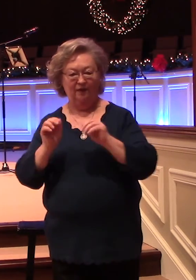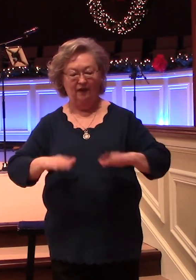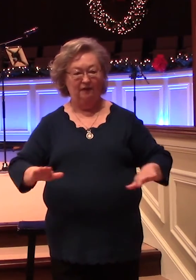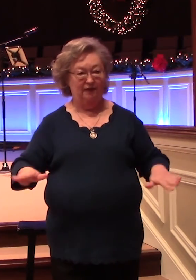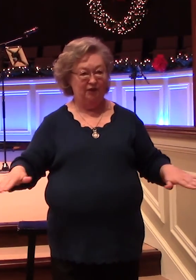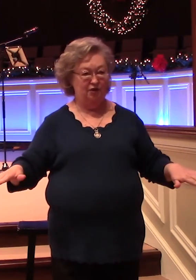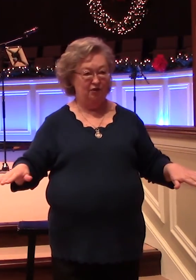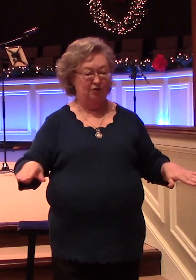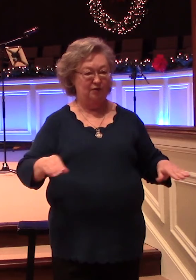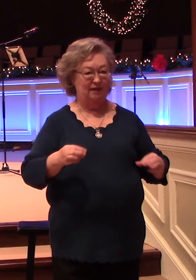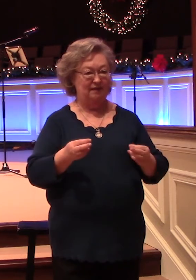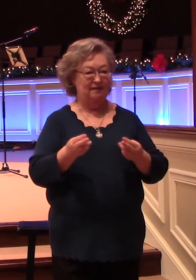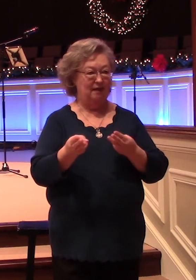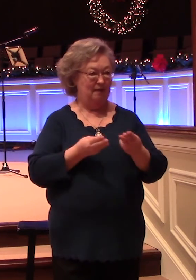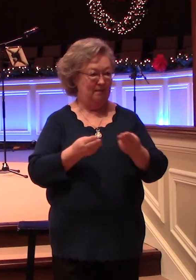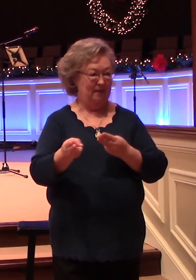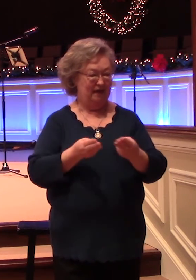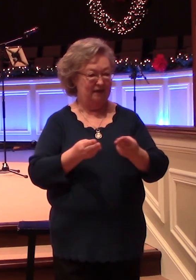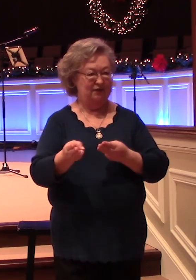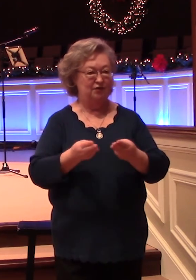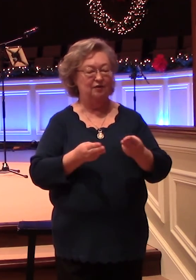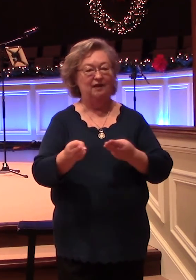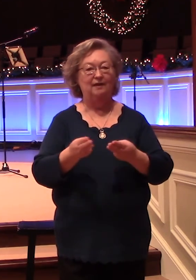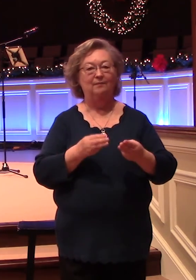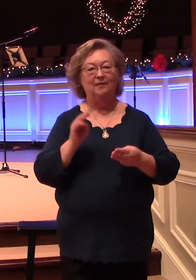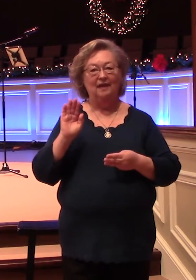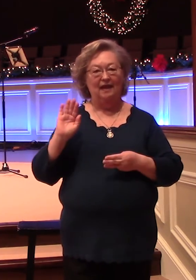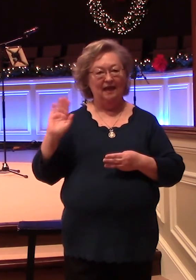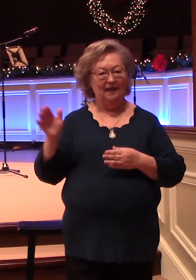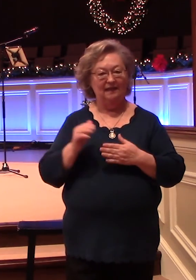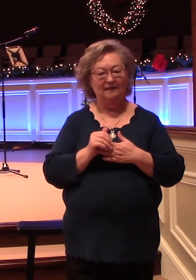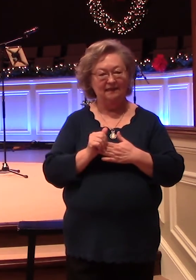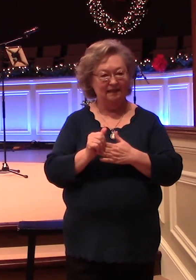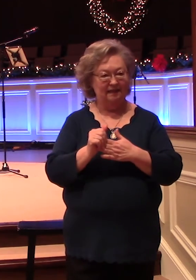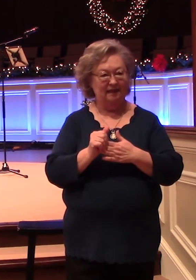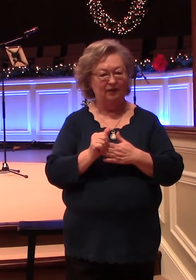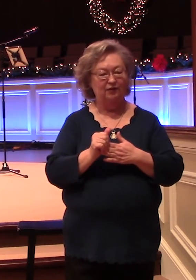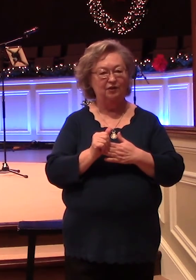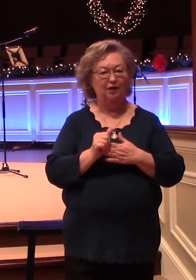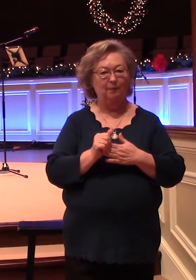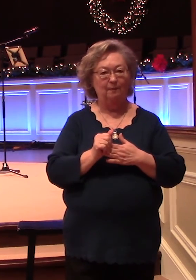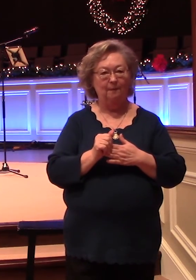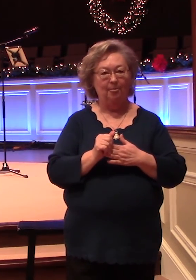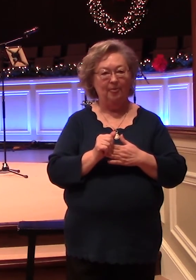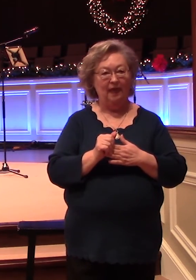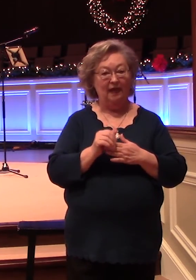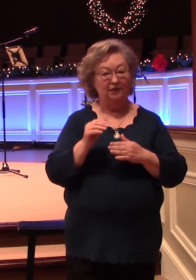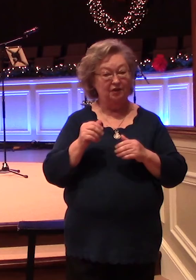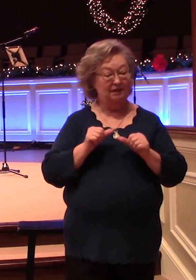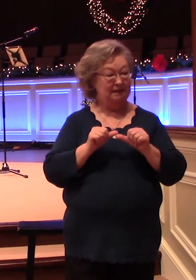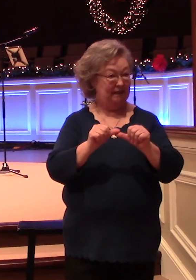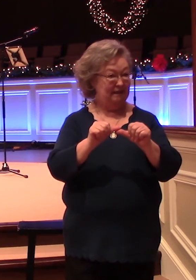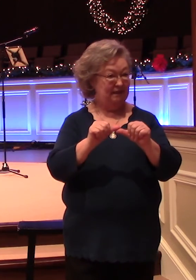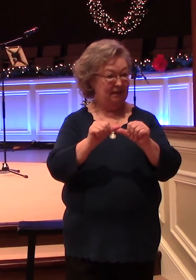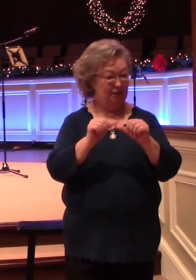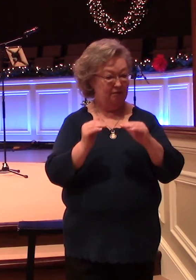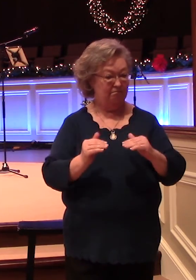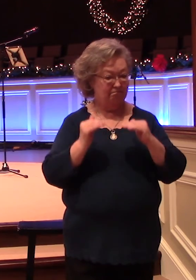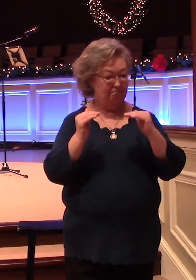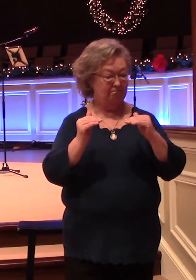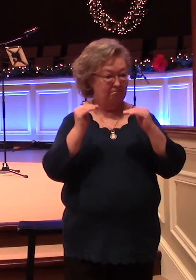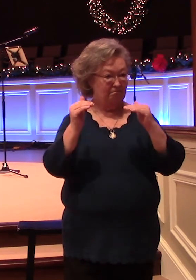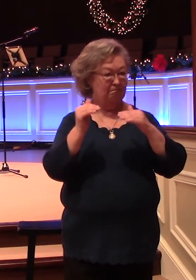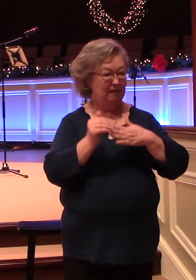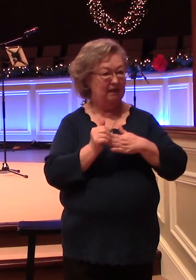under Pastor Kevin's ministry and leadership, and she's continued to step up in leadership in that area of our church. And God has used that